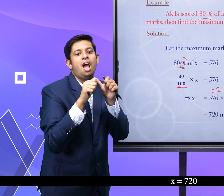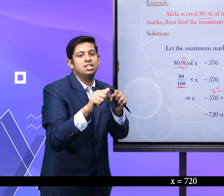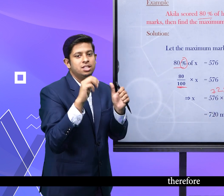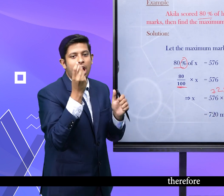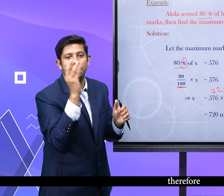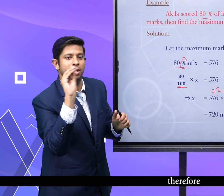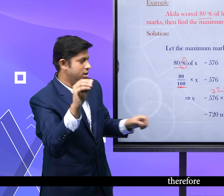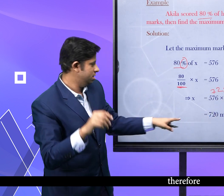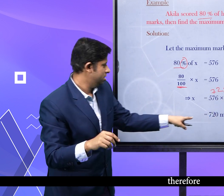Therefore,